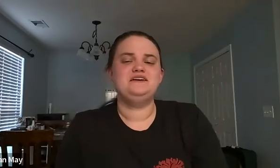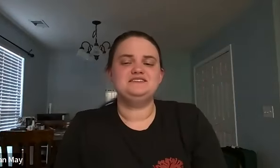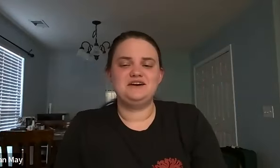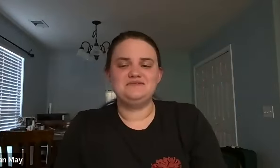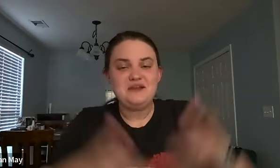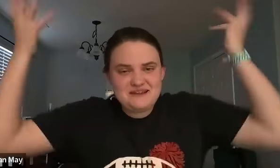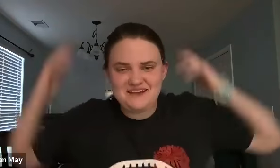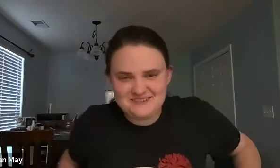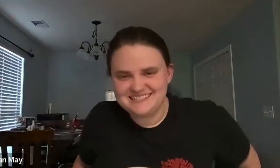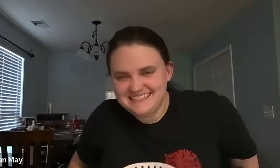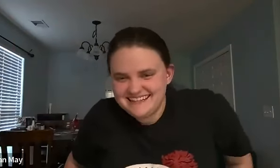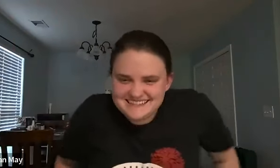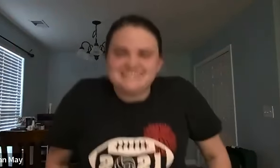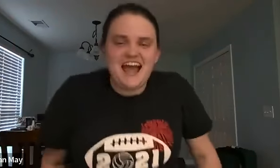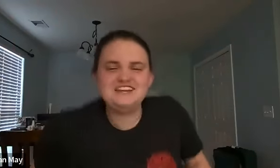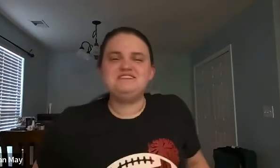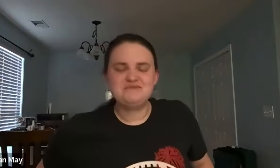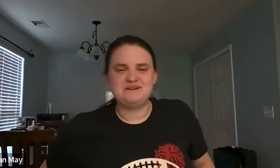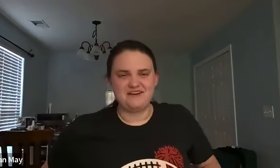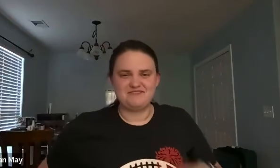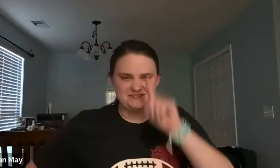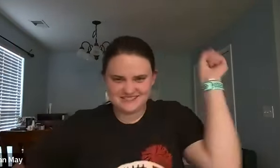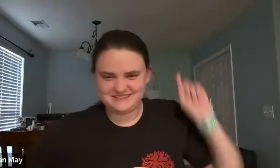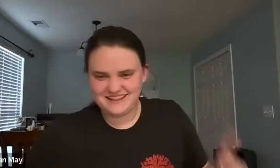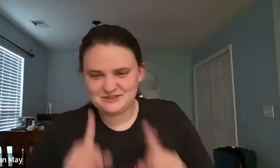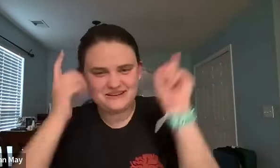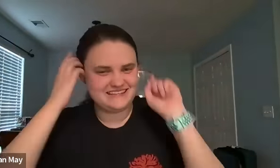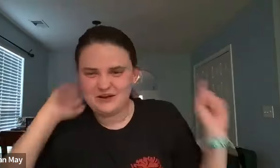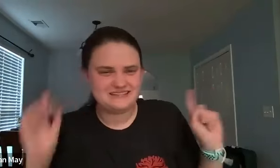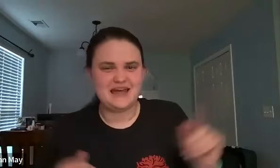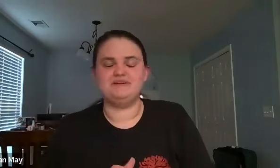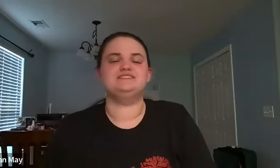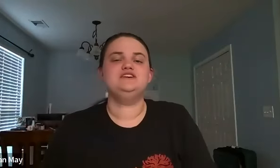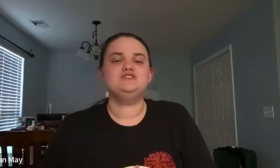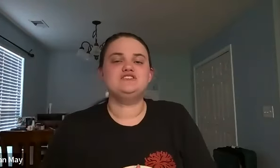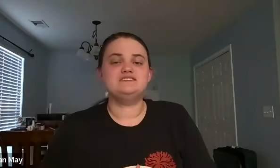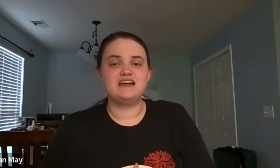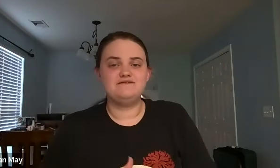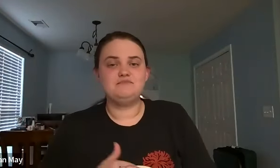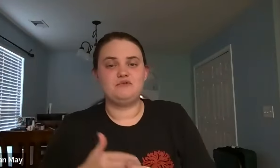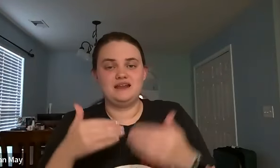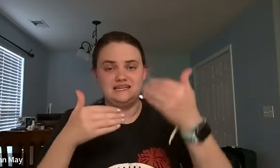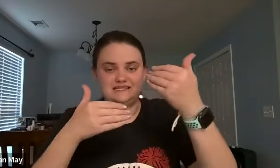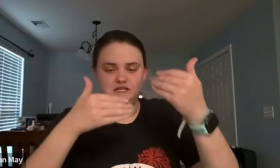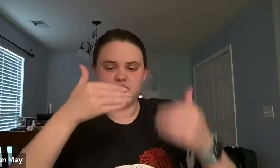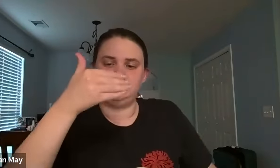So there we go. See, I knew we'd have a list. It always happens. So the sign for bread is going to be